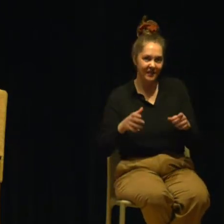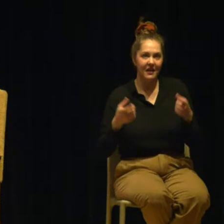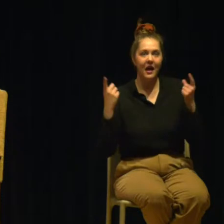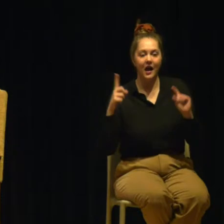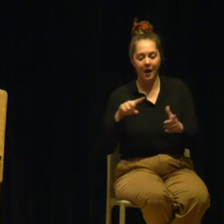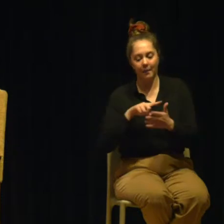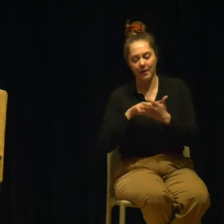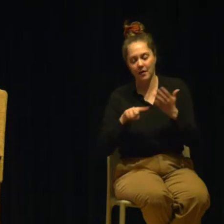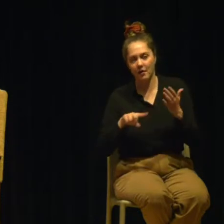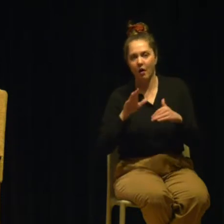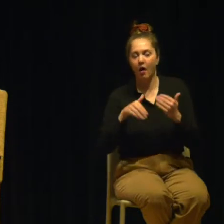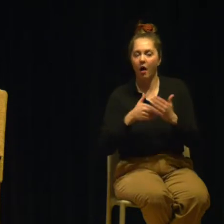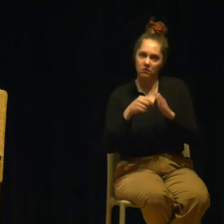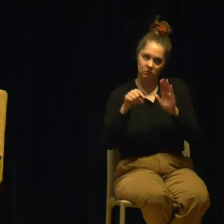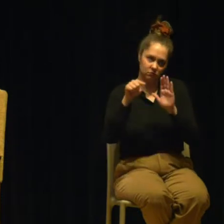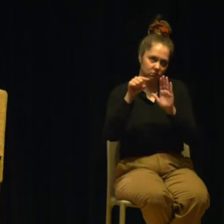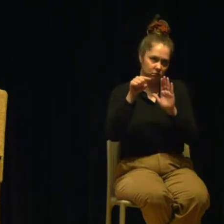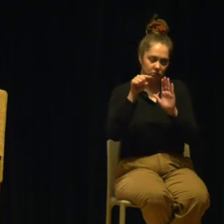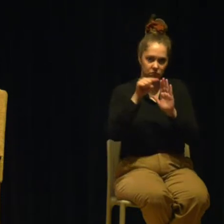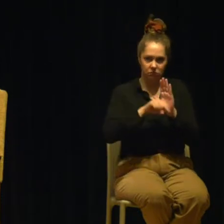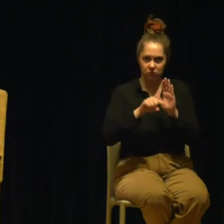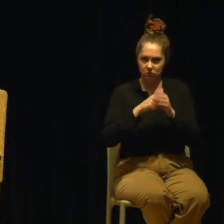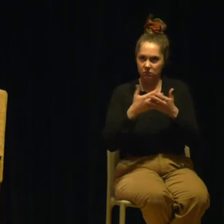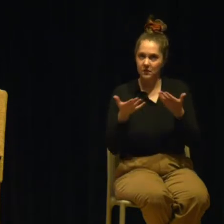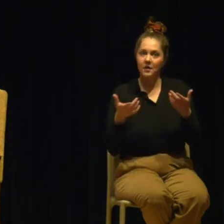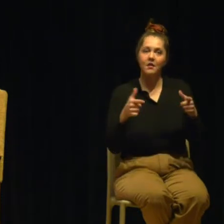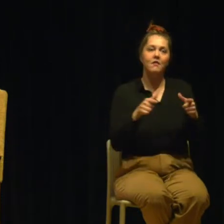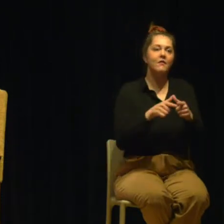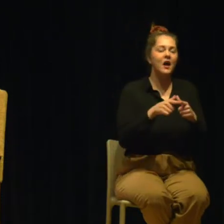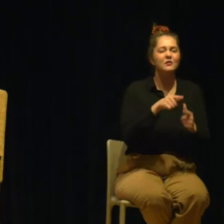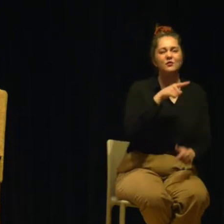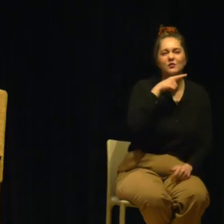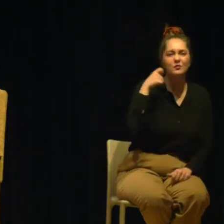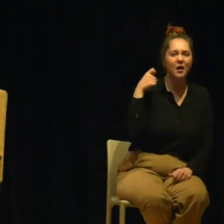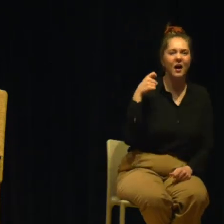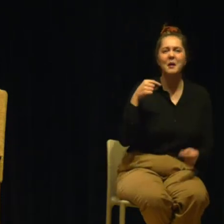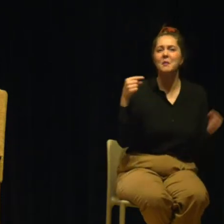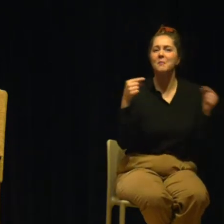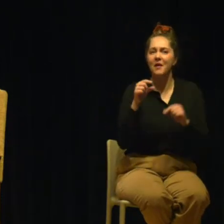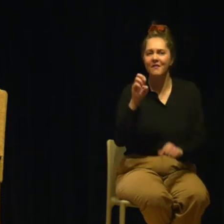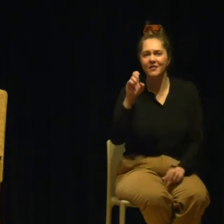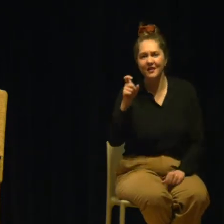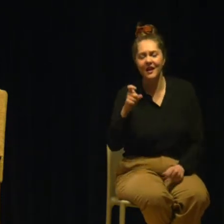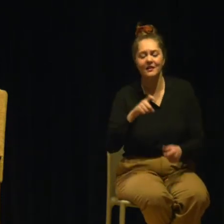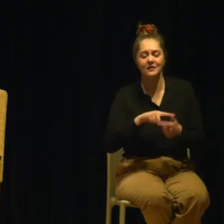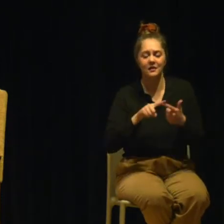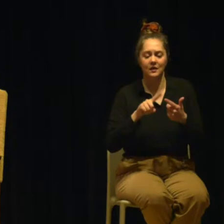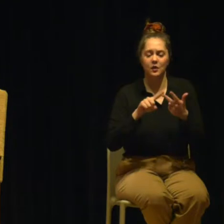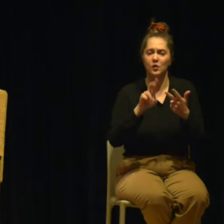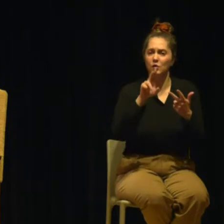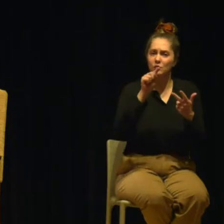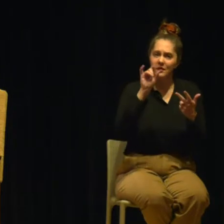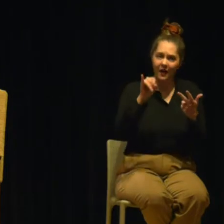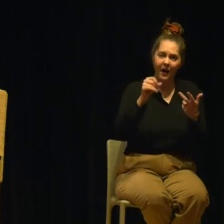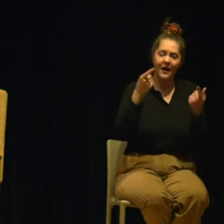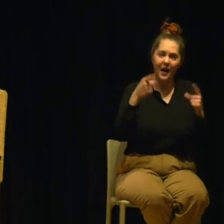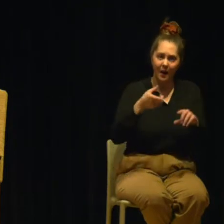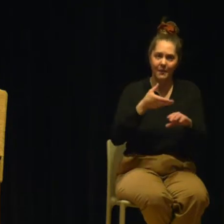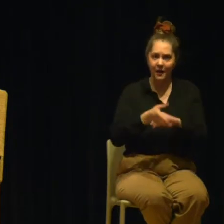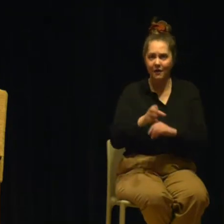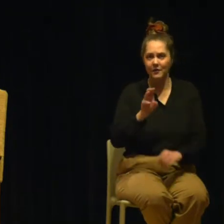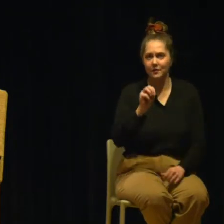that we associate with vaginal dryness, painful sex, urinary tract infections that happen after